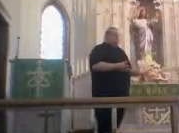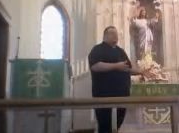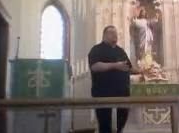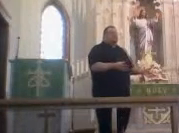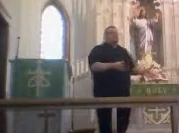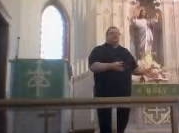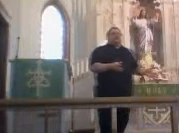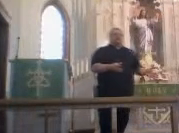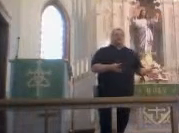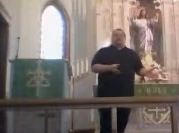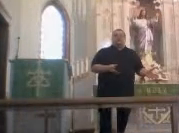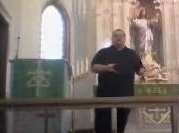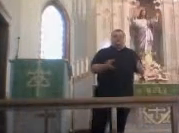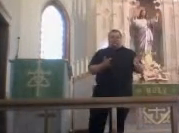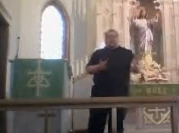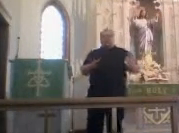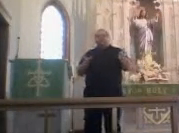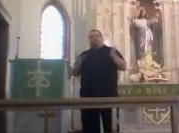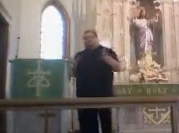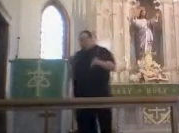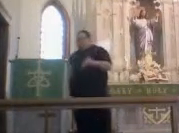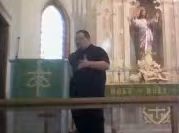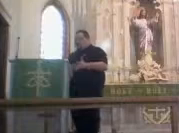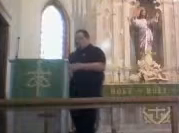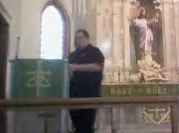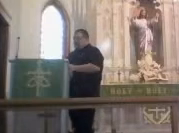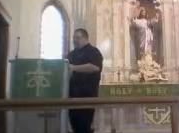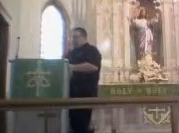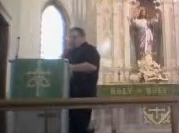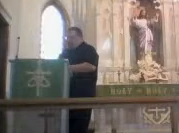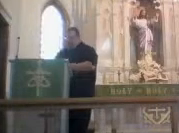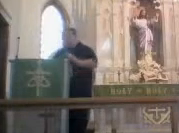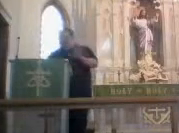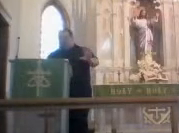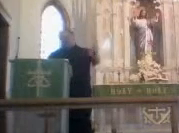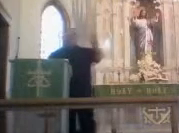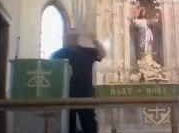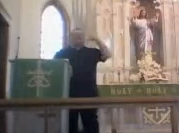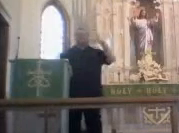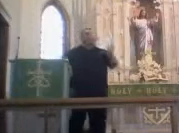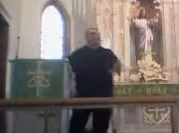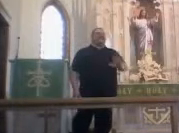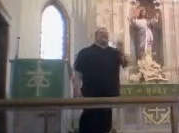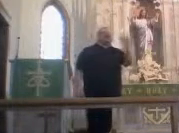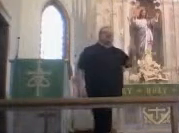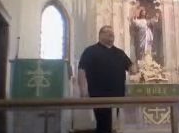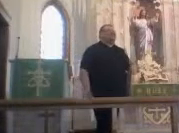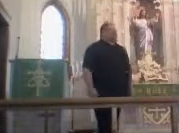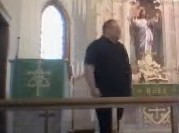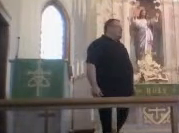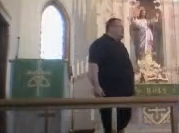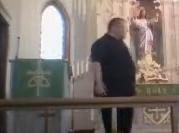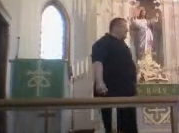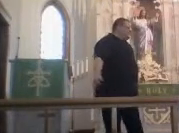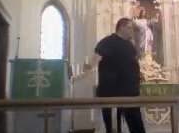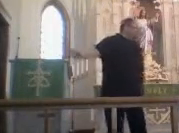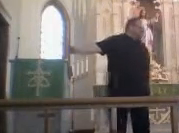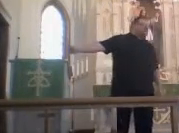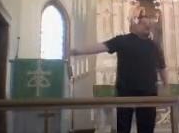ourselves. And there's nothing wrong with that. On the worst day of his life, did you see what